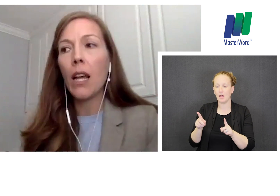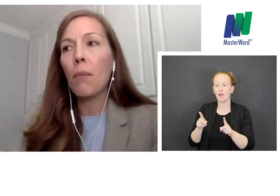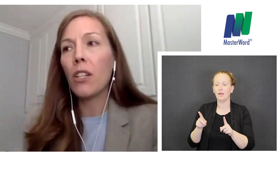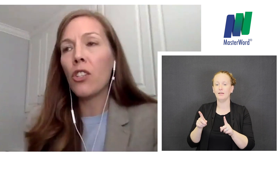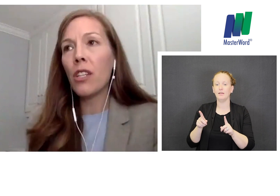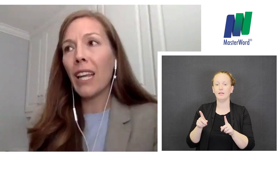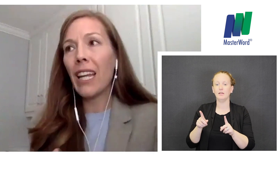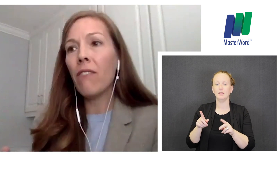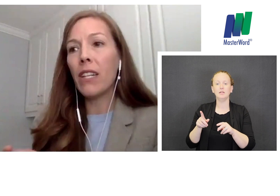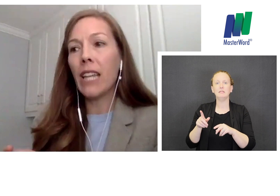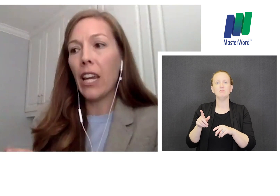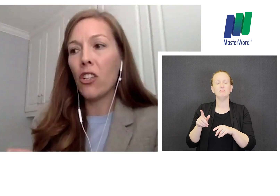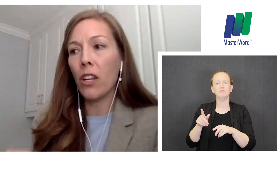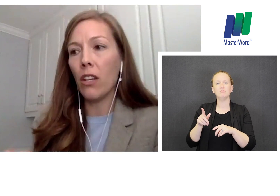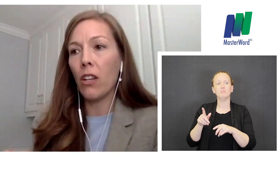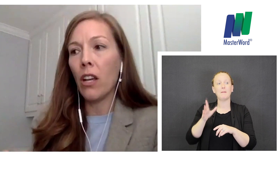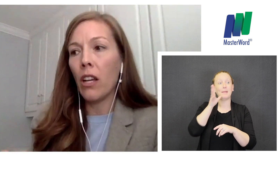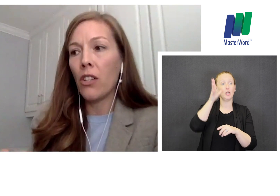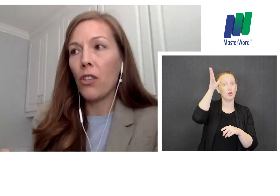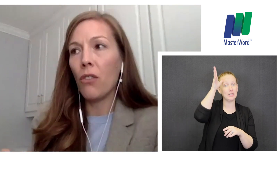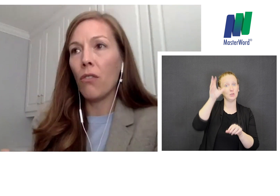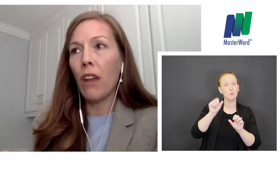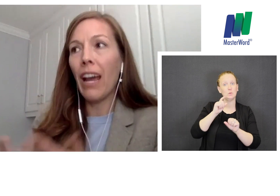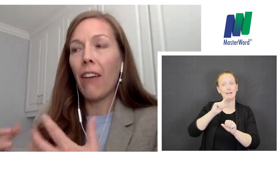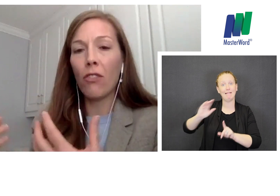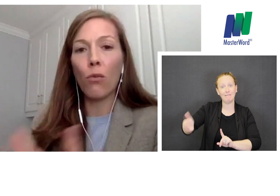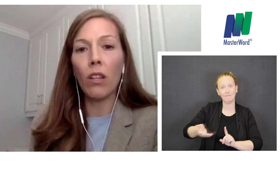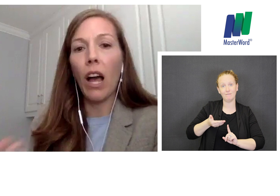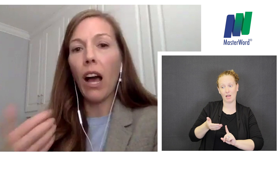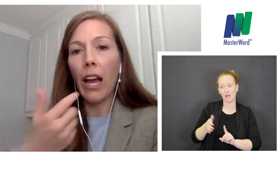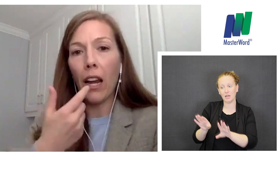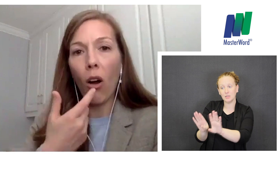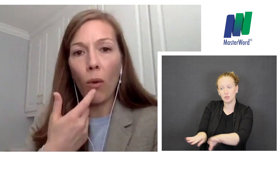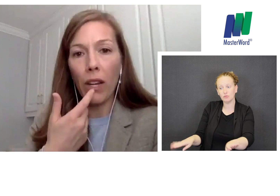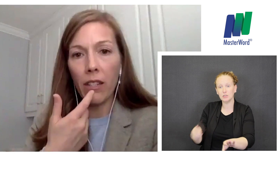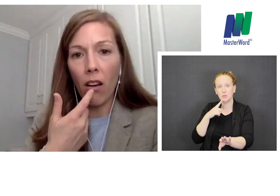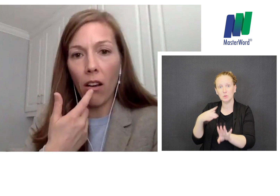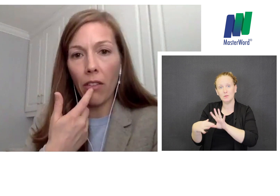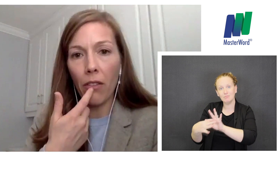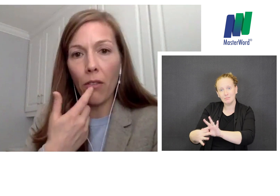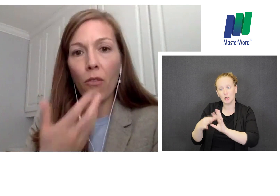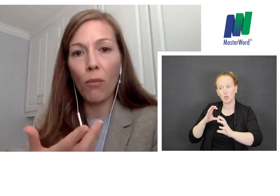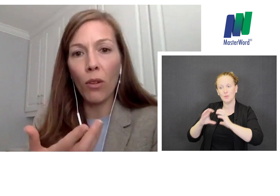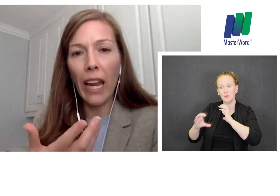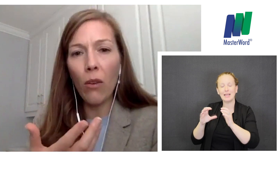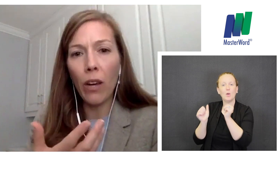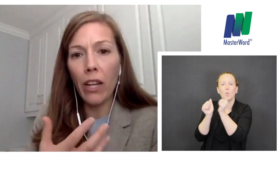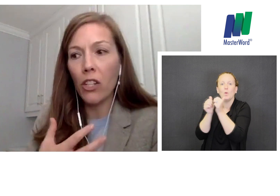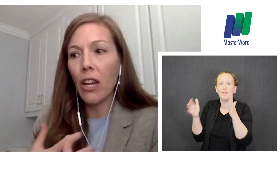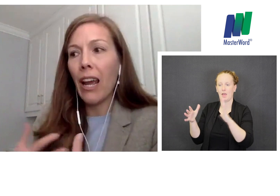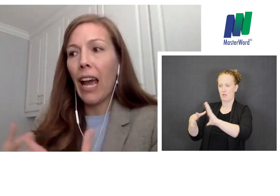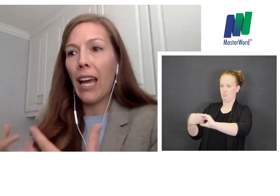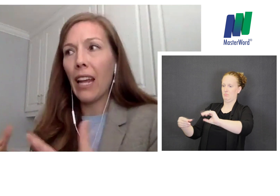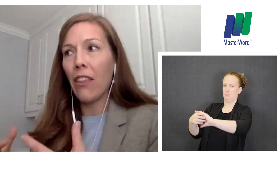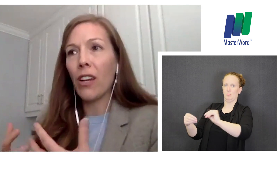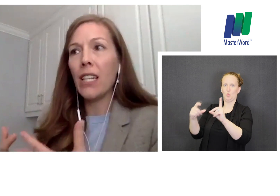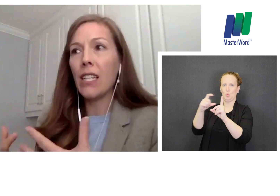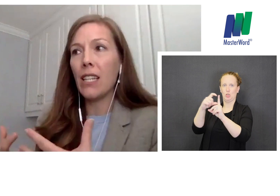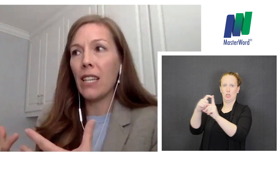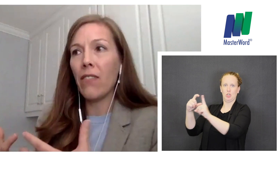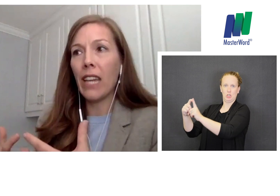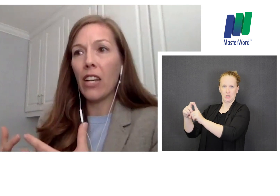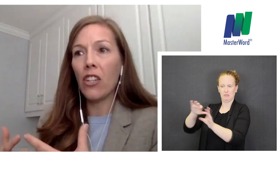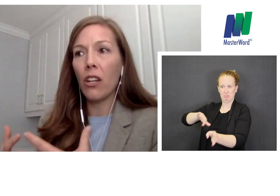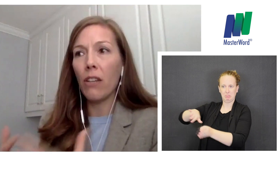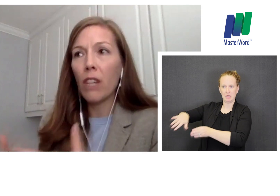something, but just that invitation to not have to rely always on the verbal language. And there is